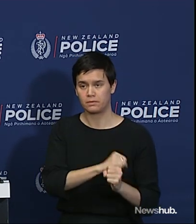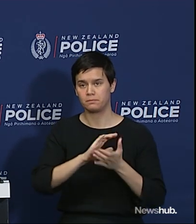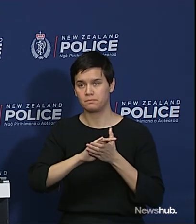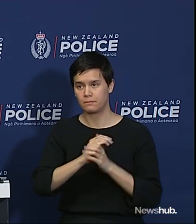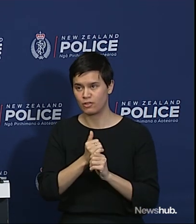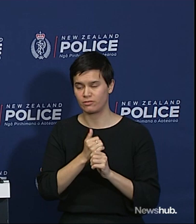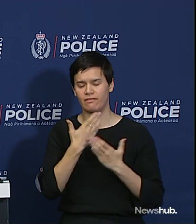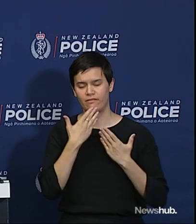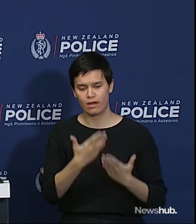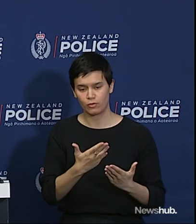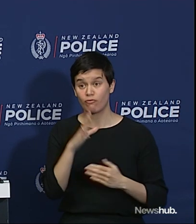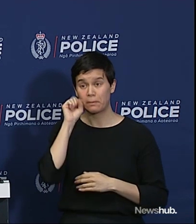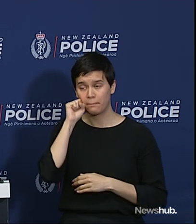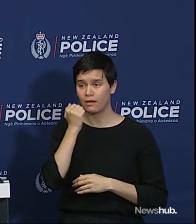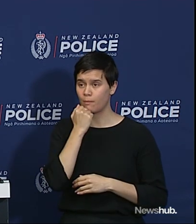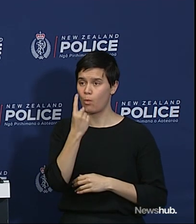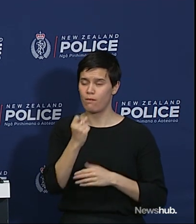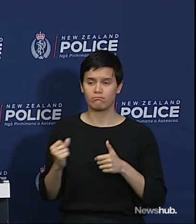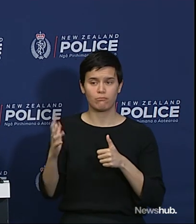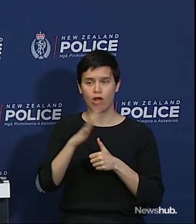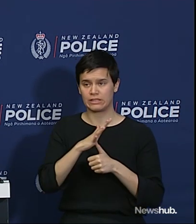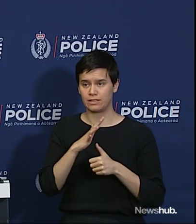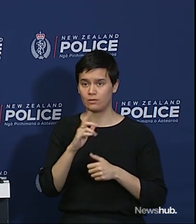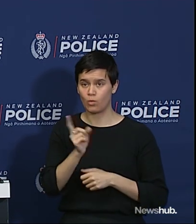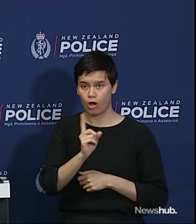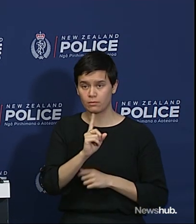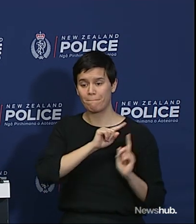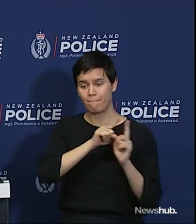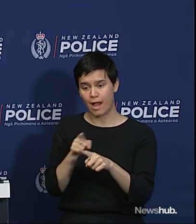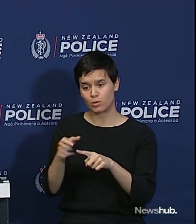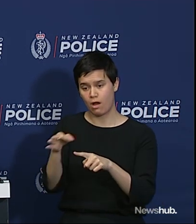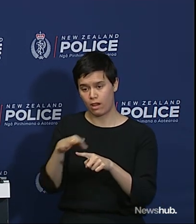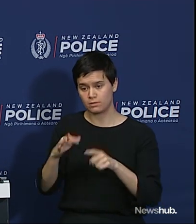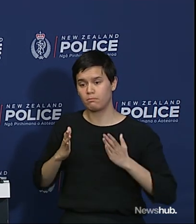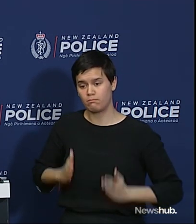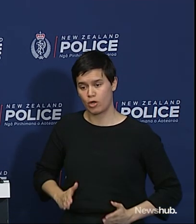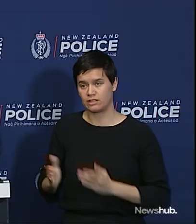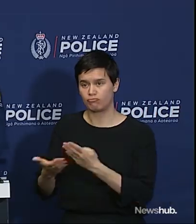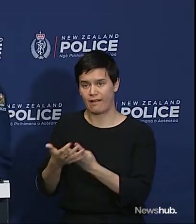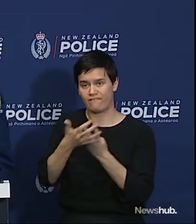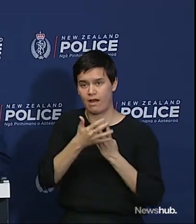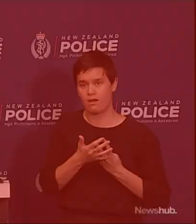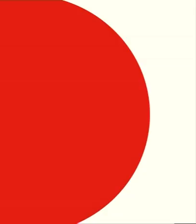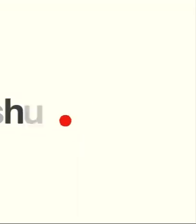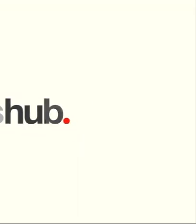said, our number one priority is to return to the island and recover those bodies. Thank you.